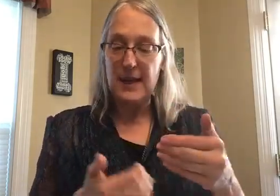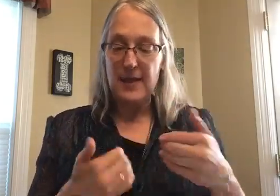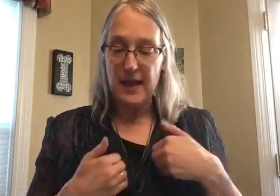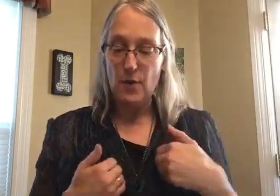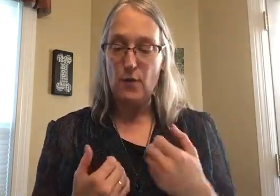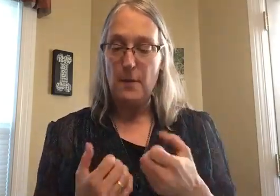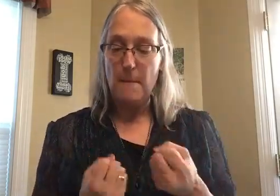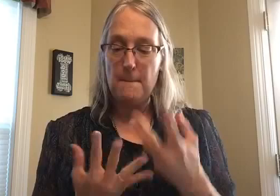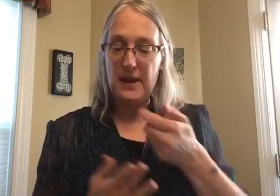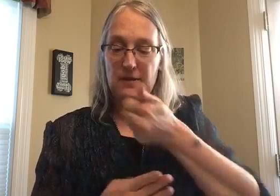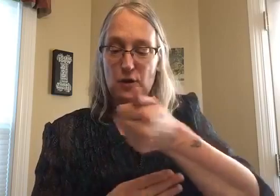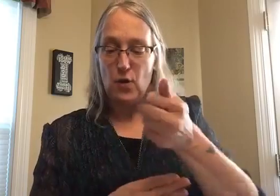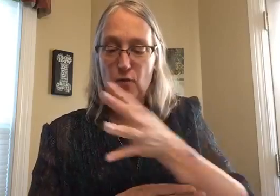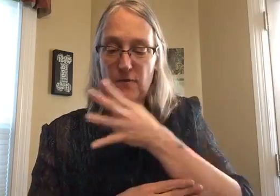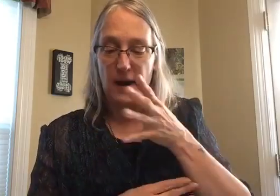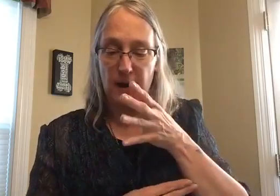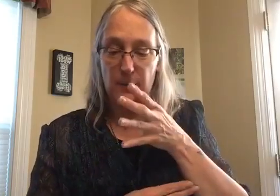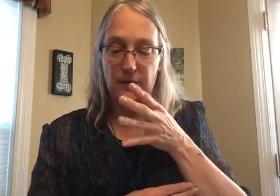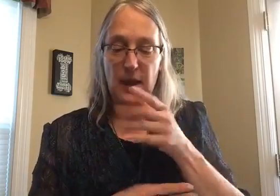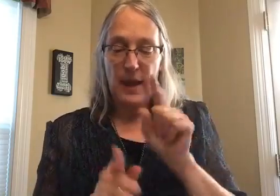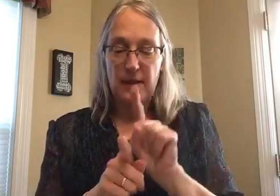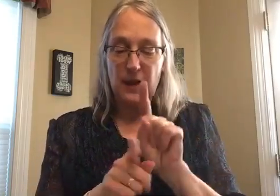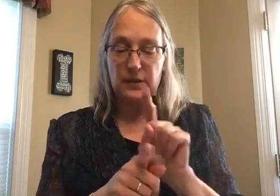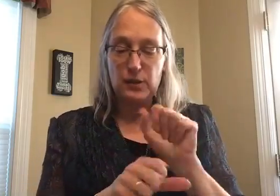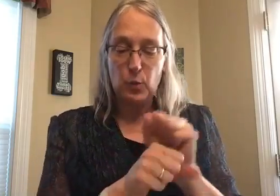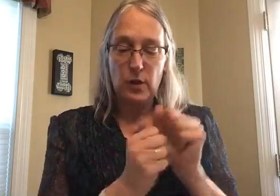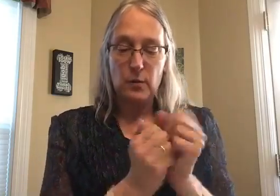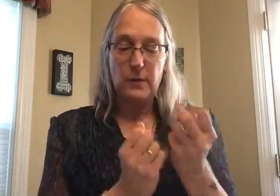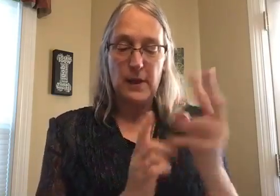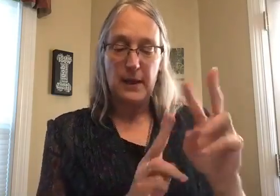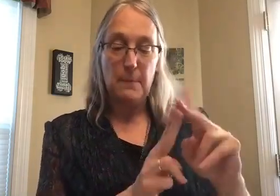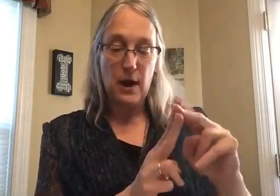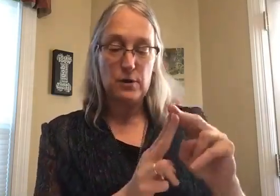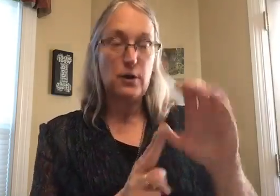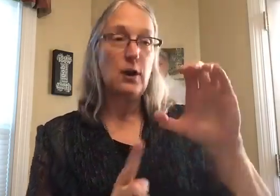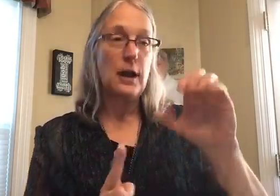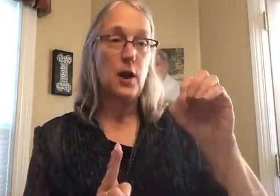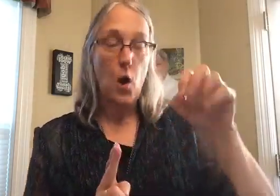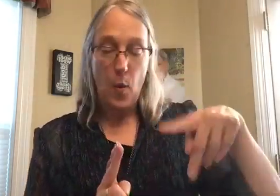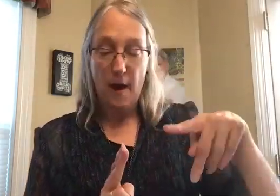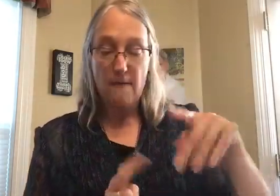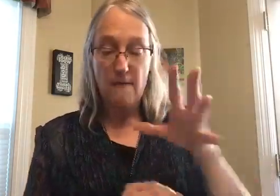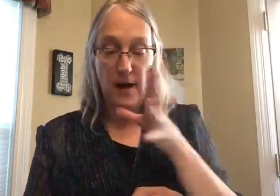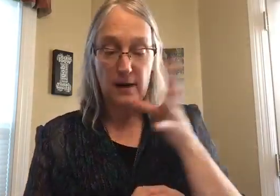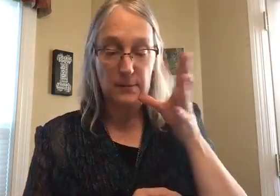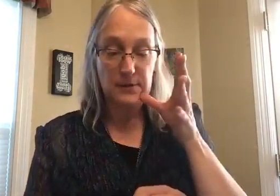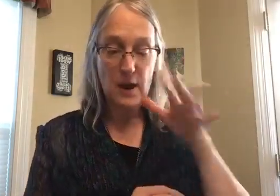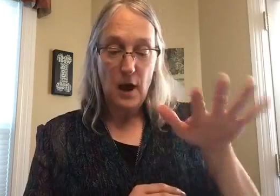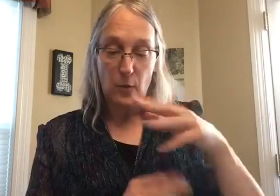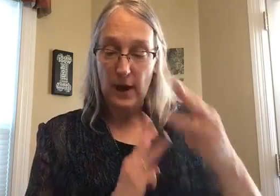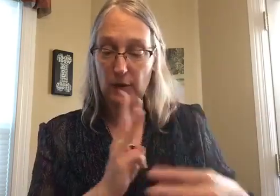they own many of their own farms, and they also work with many partner and co-op farms around the